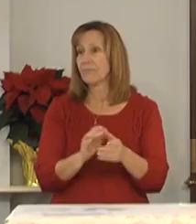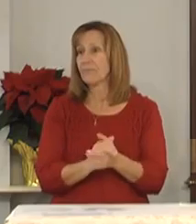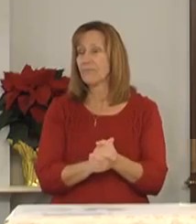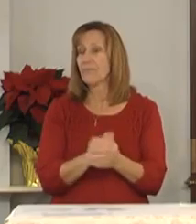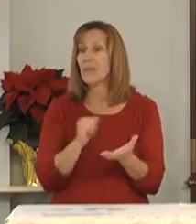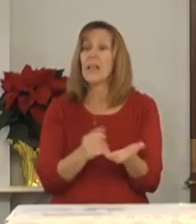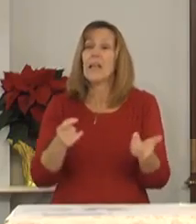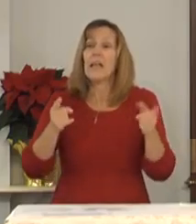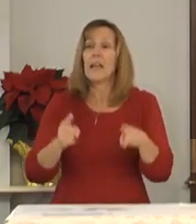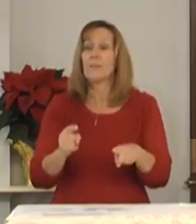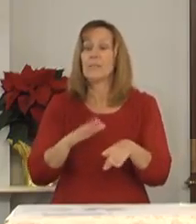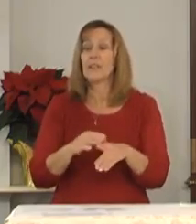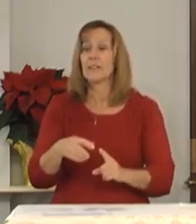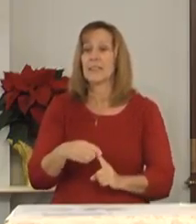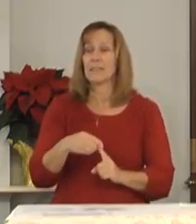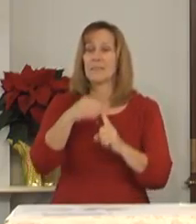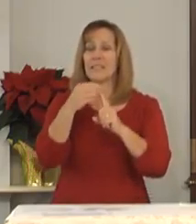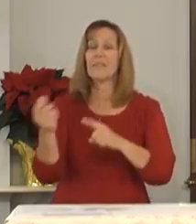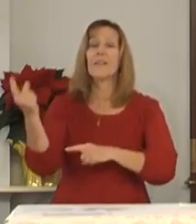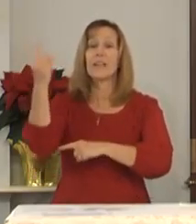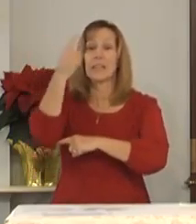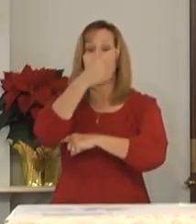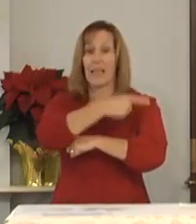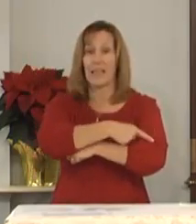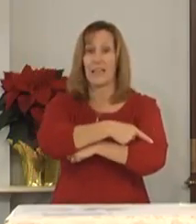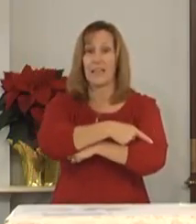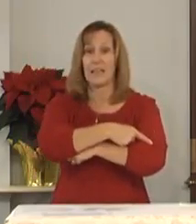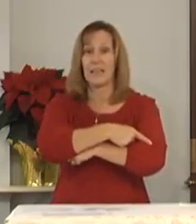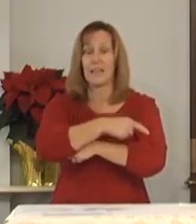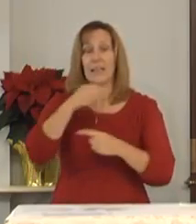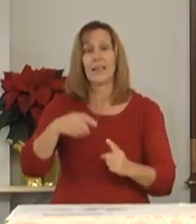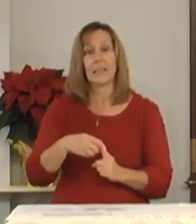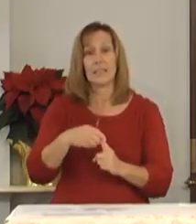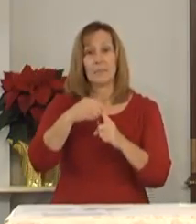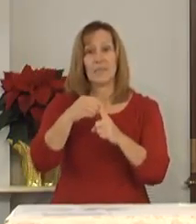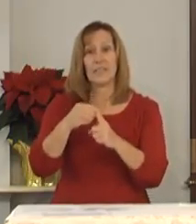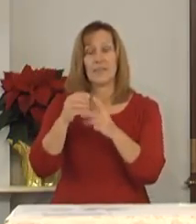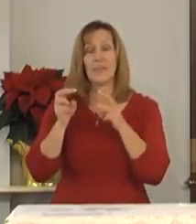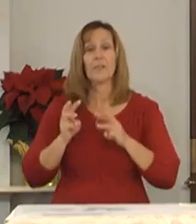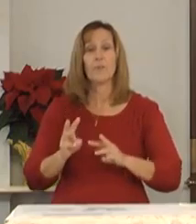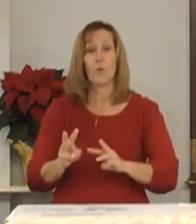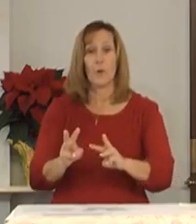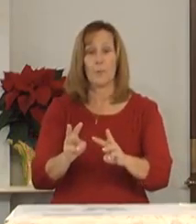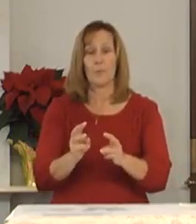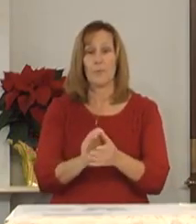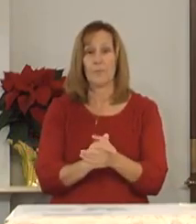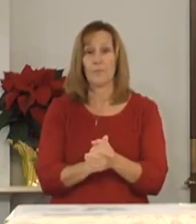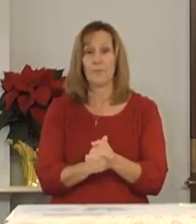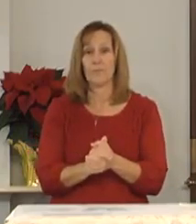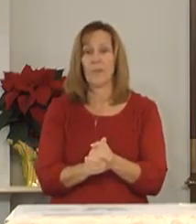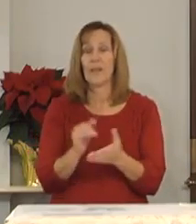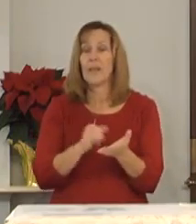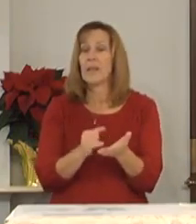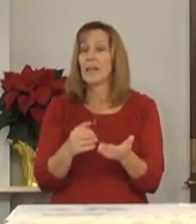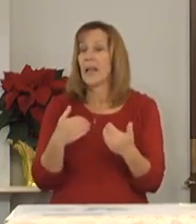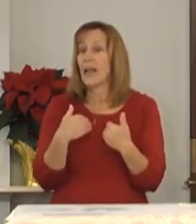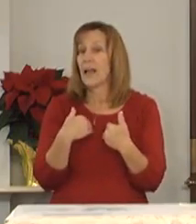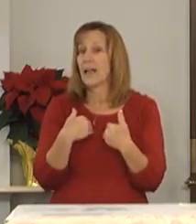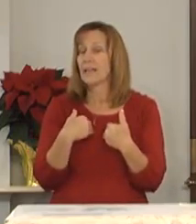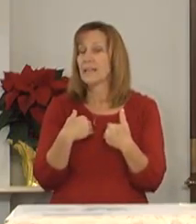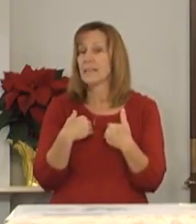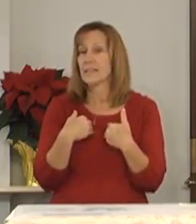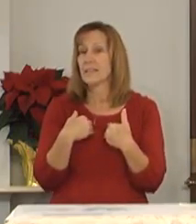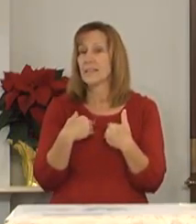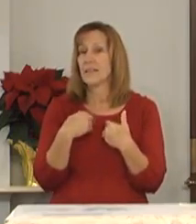It happens on a specific day in a specific form, and it has a